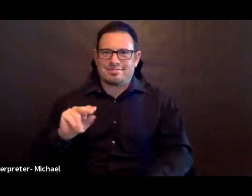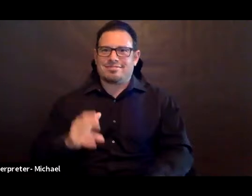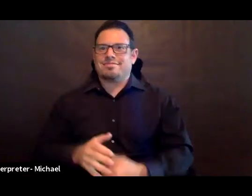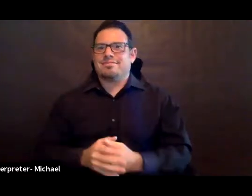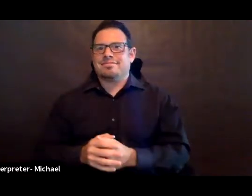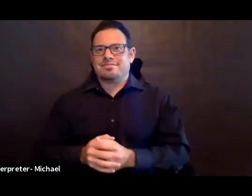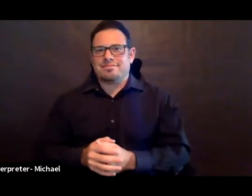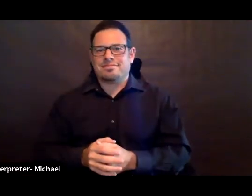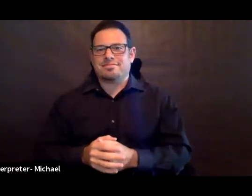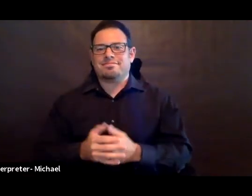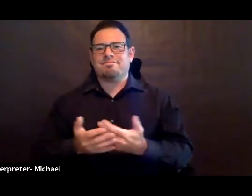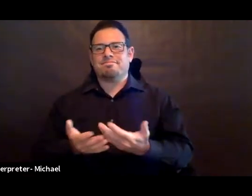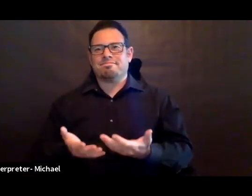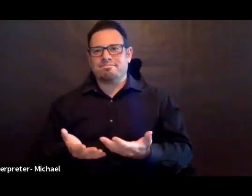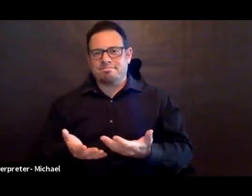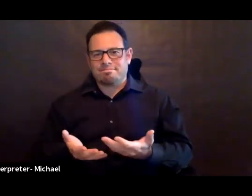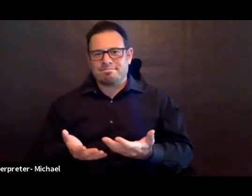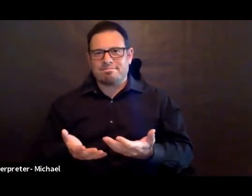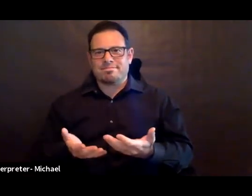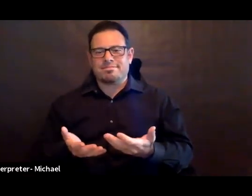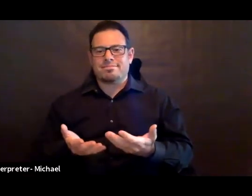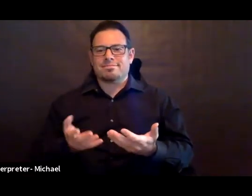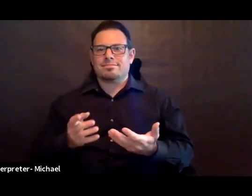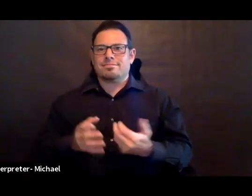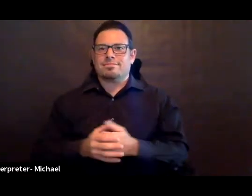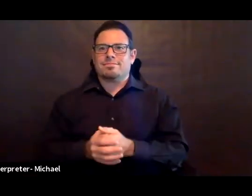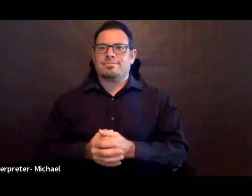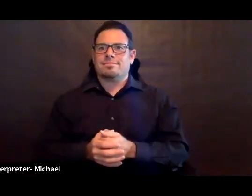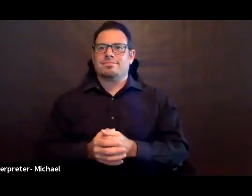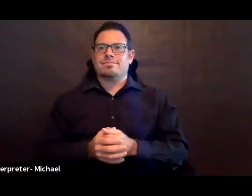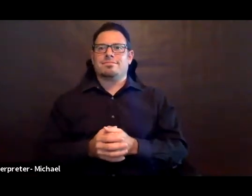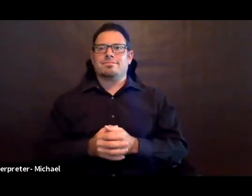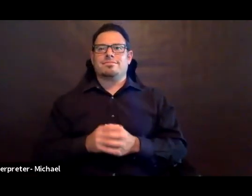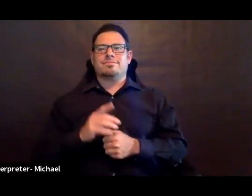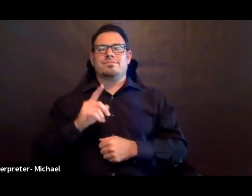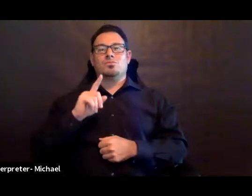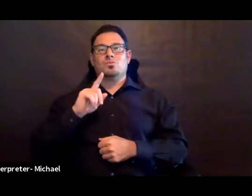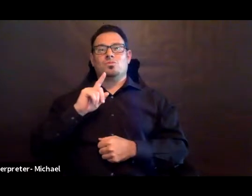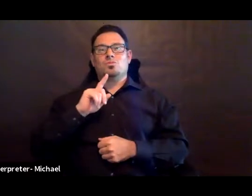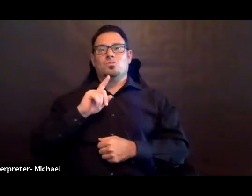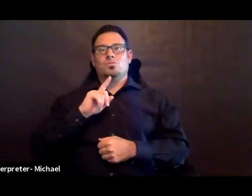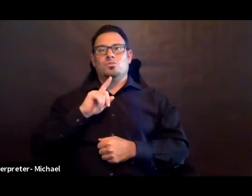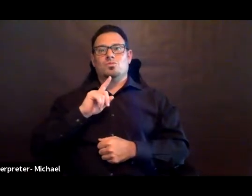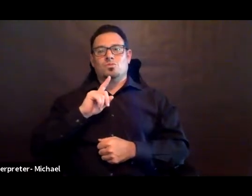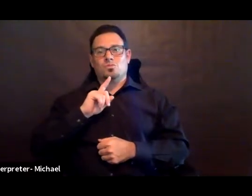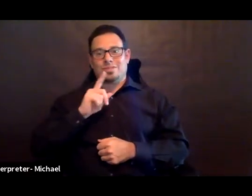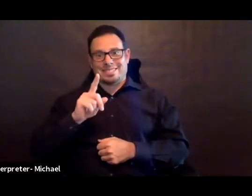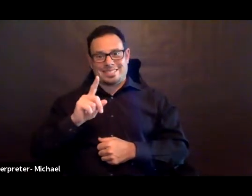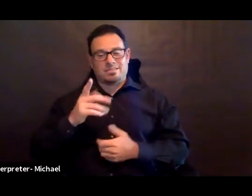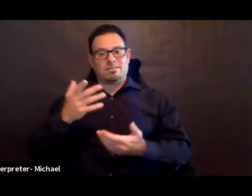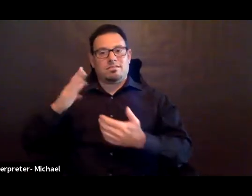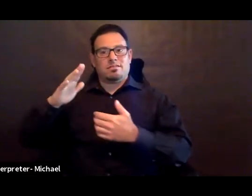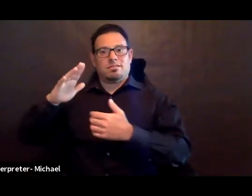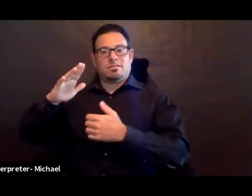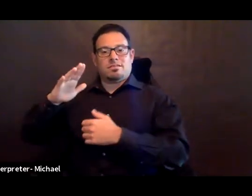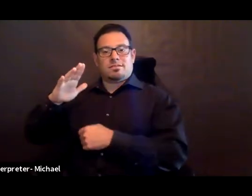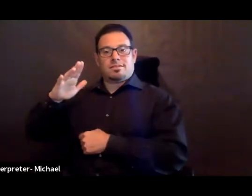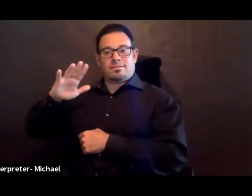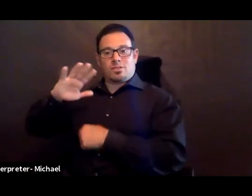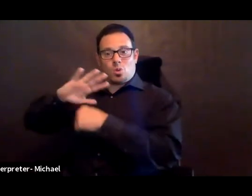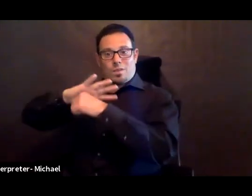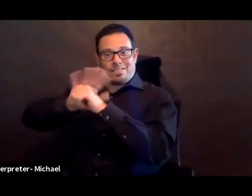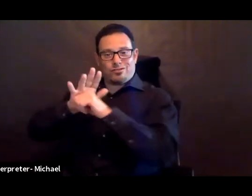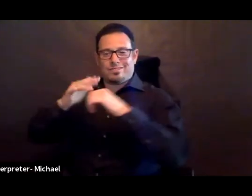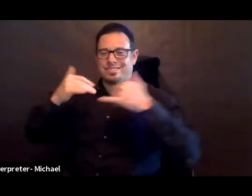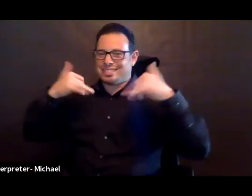virus circulating. And the virus that is circulating more and more often is this highly contagious variant that is going